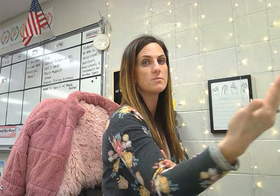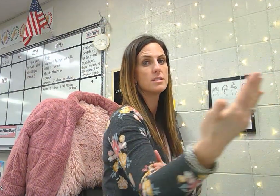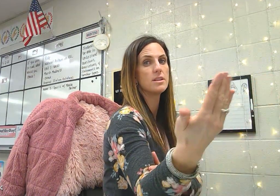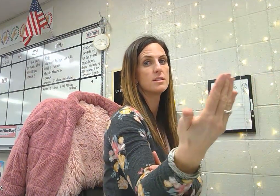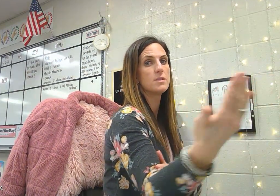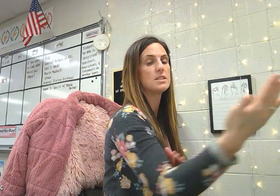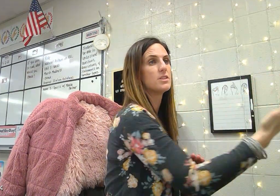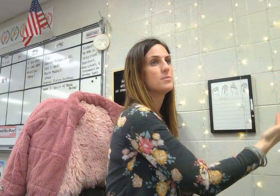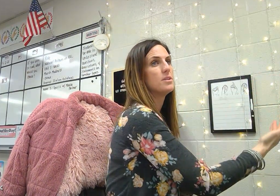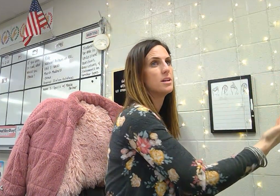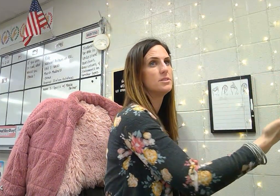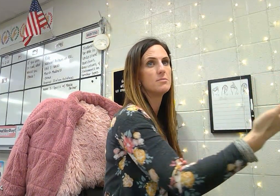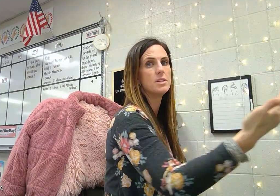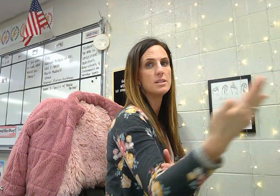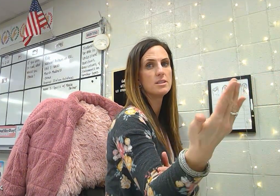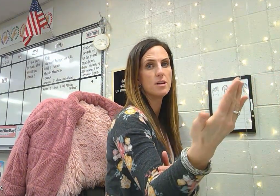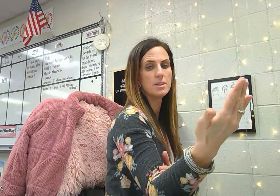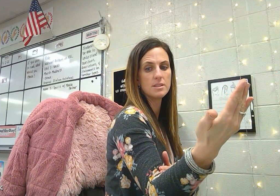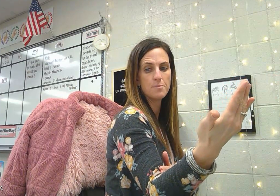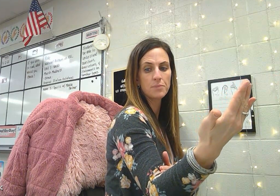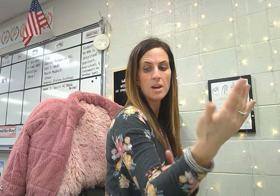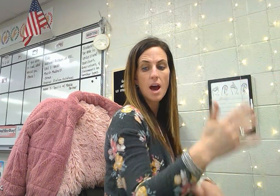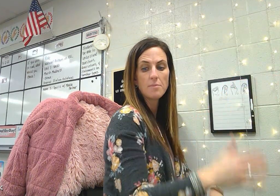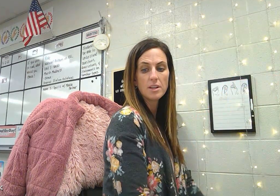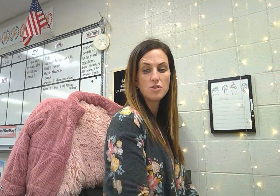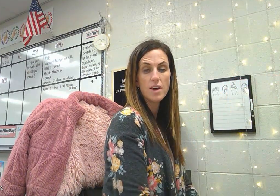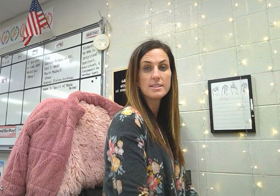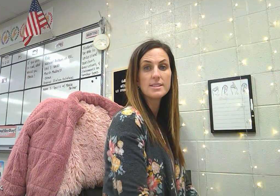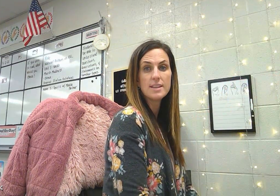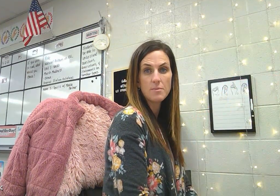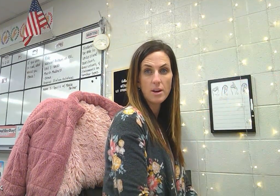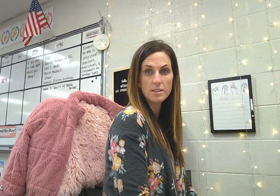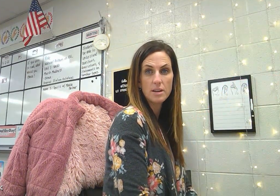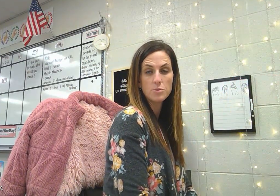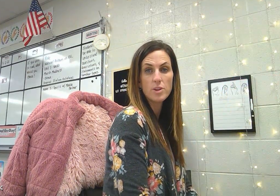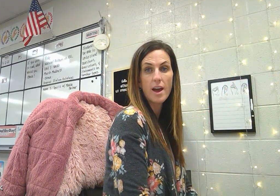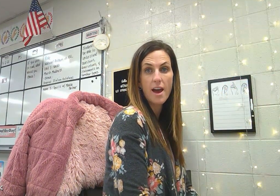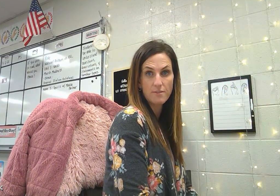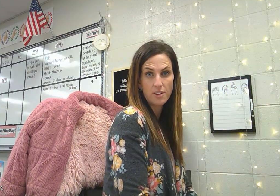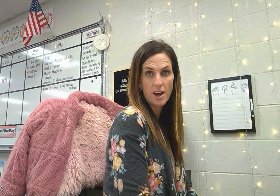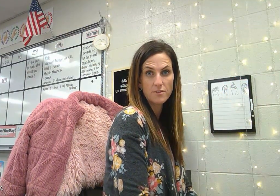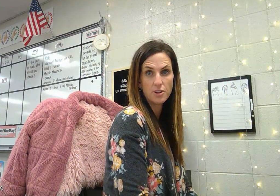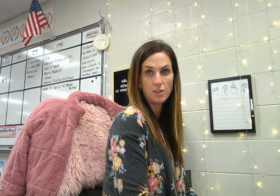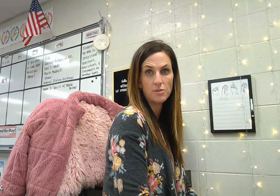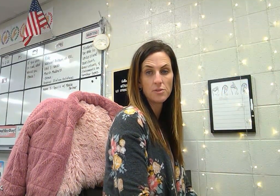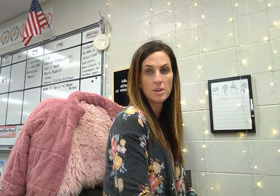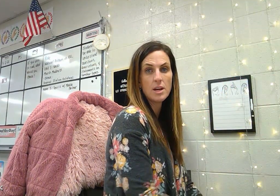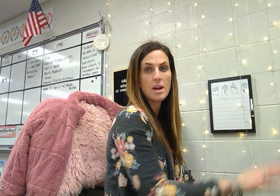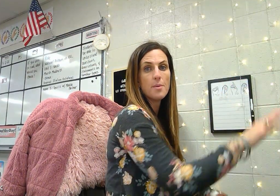my sign space from non-dominant to dominant side. I'm going to do that same concept with every afternoon, but